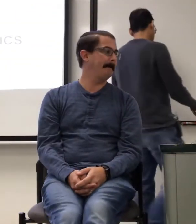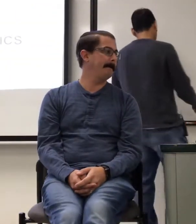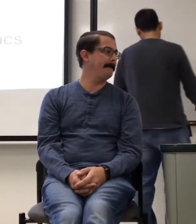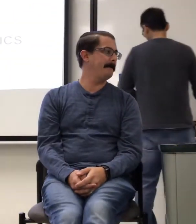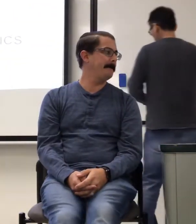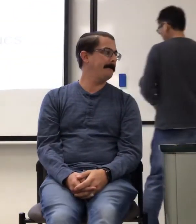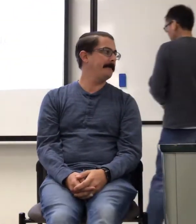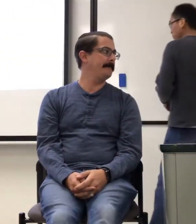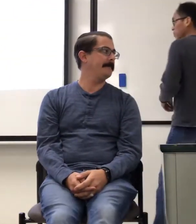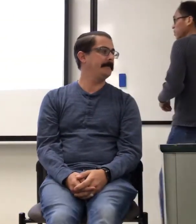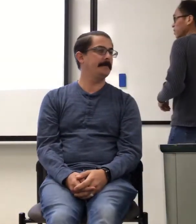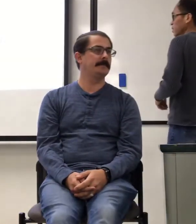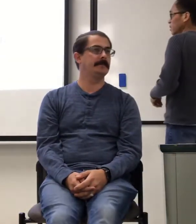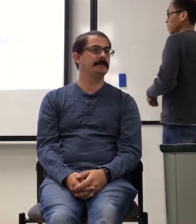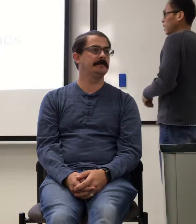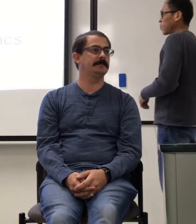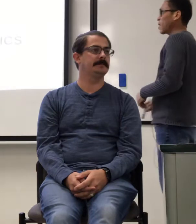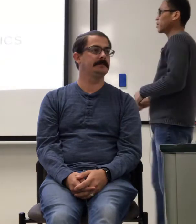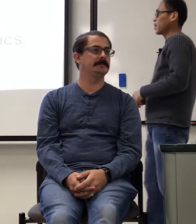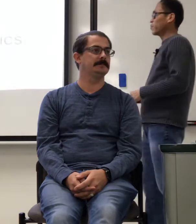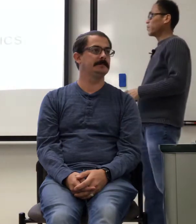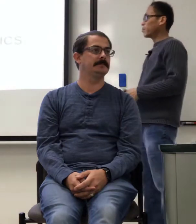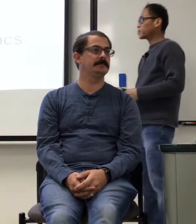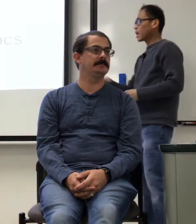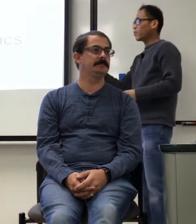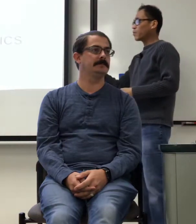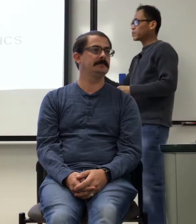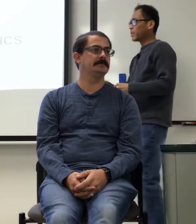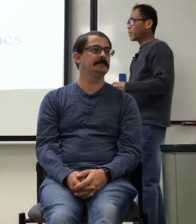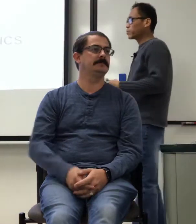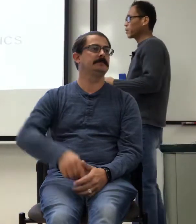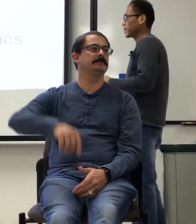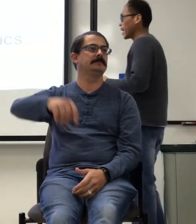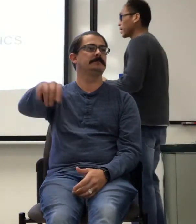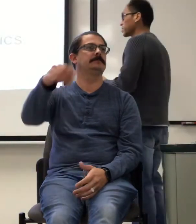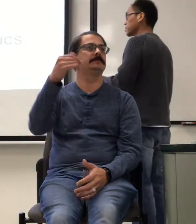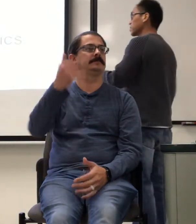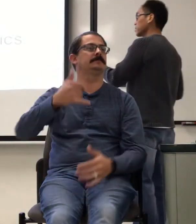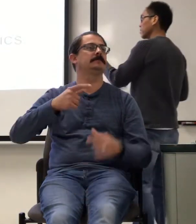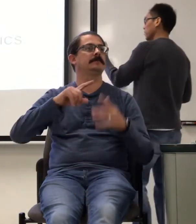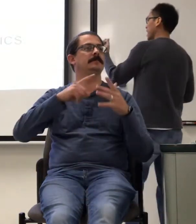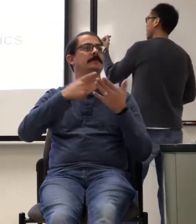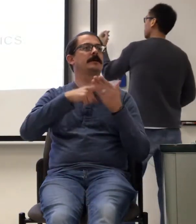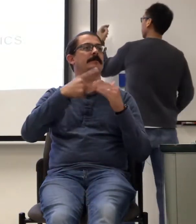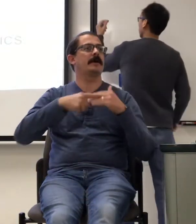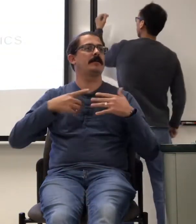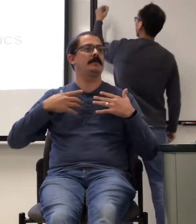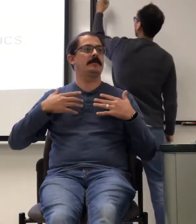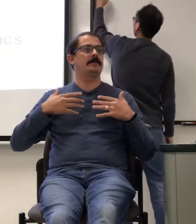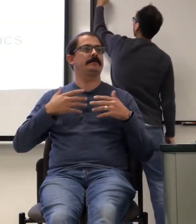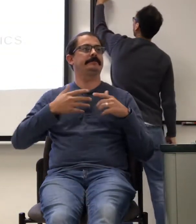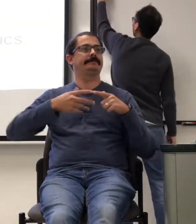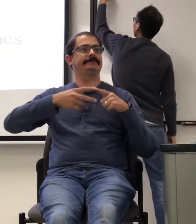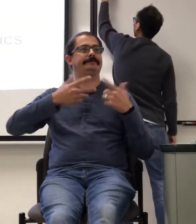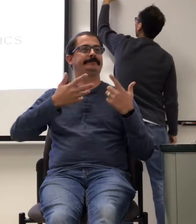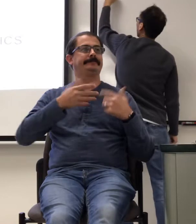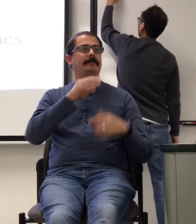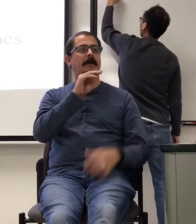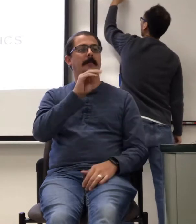Today's lecture is a lot of ground to cover, but we'll start with respiratory mechanics. Mechanics of breathing.